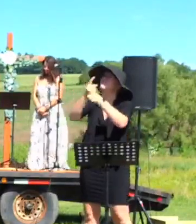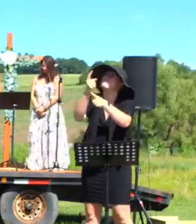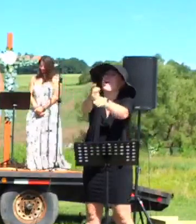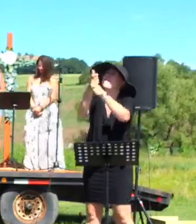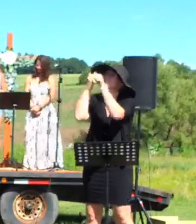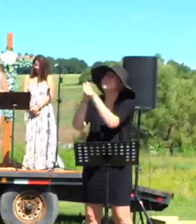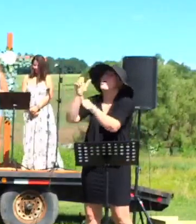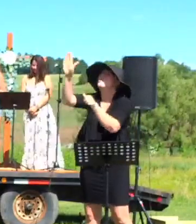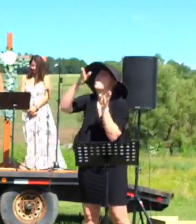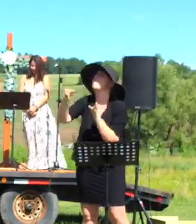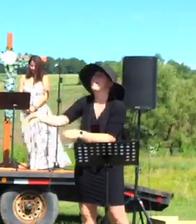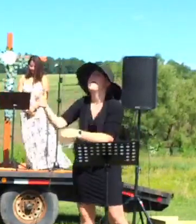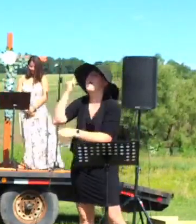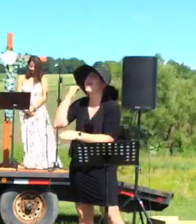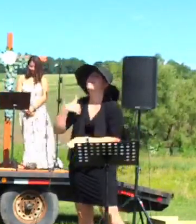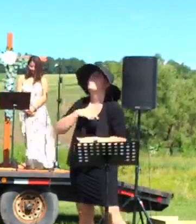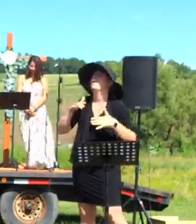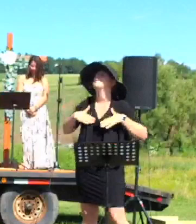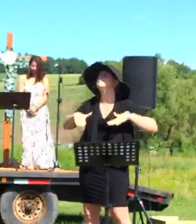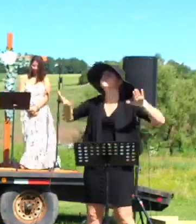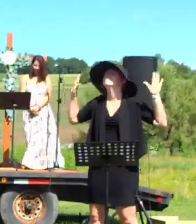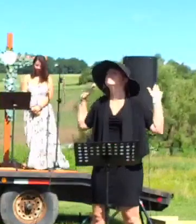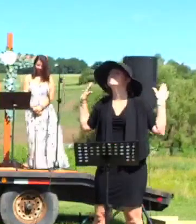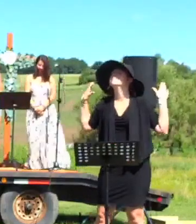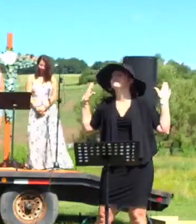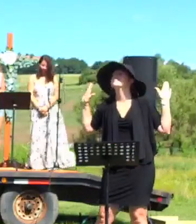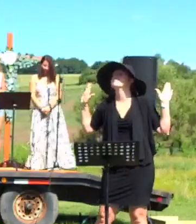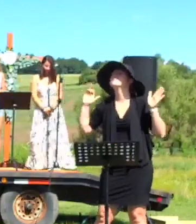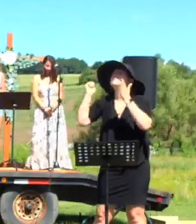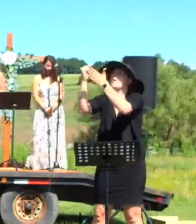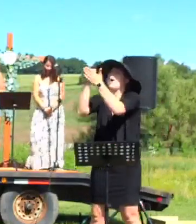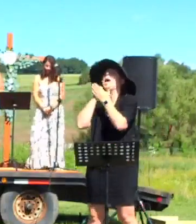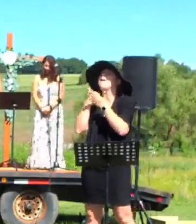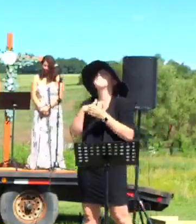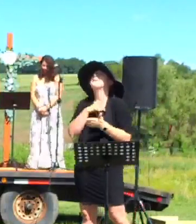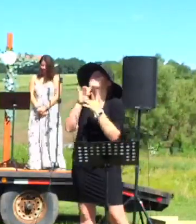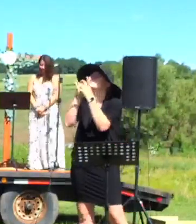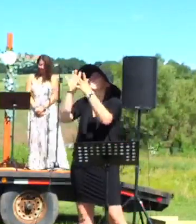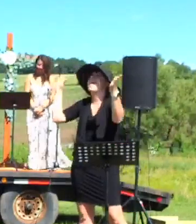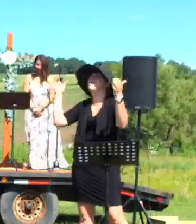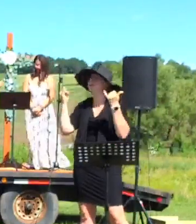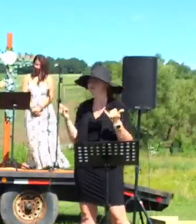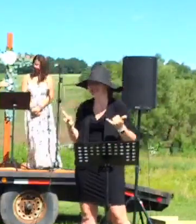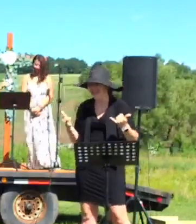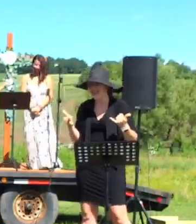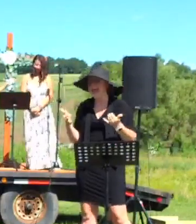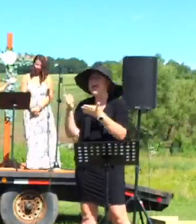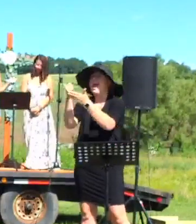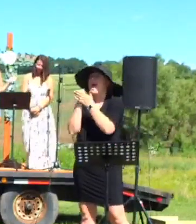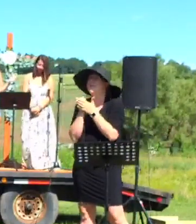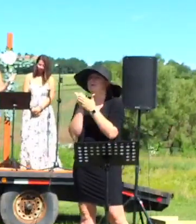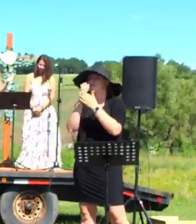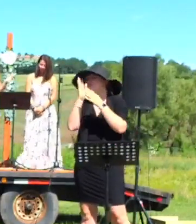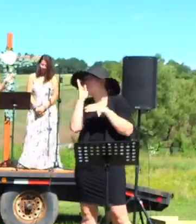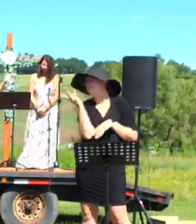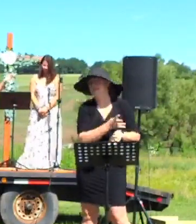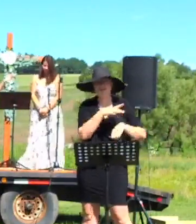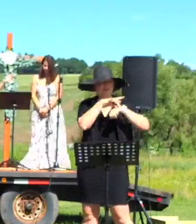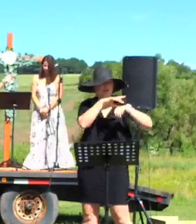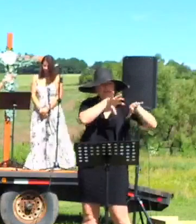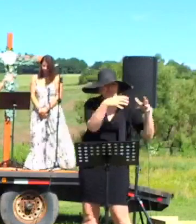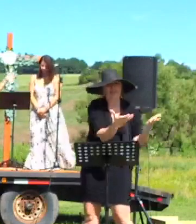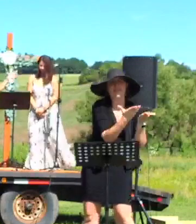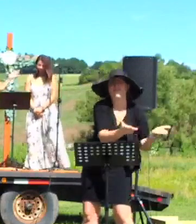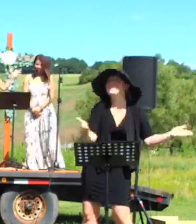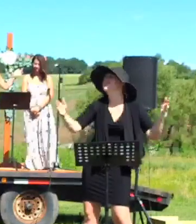ways, in Your will. So help us come into that place today, Lord. Help us to put down the things of this world and just